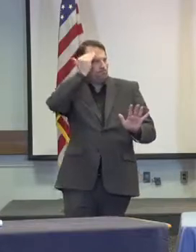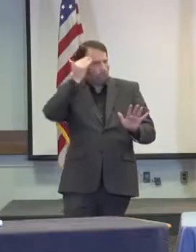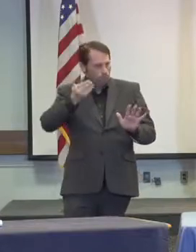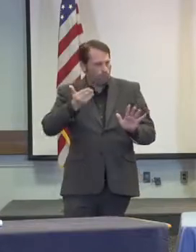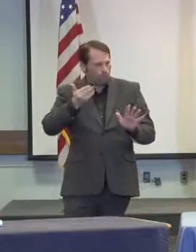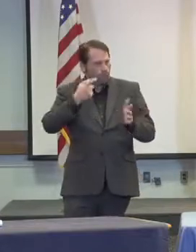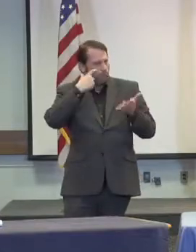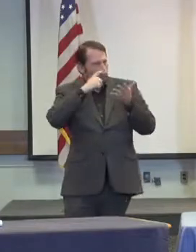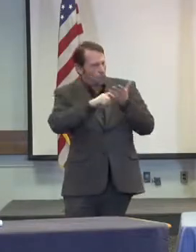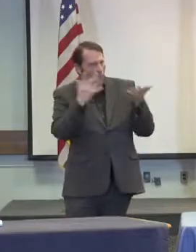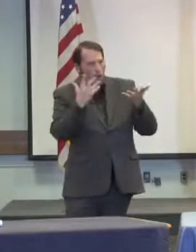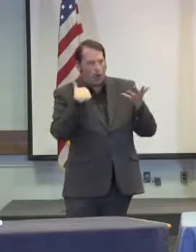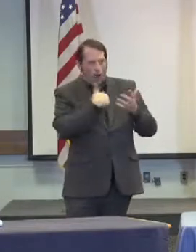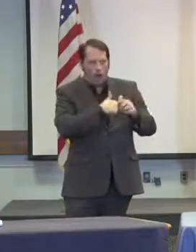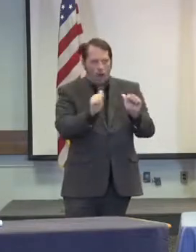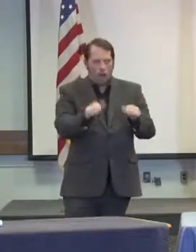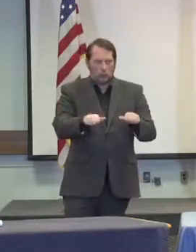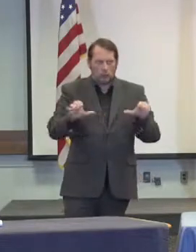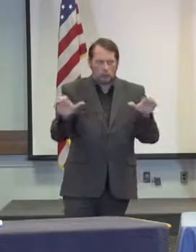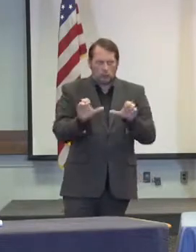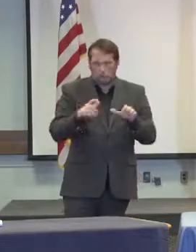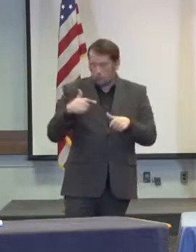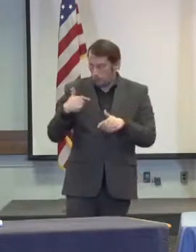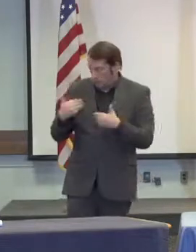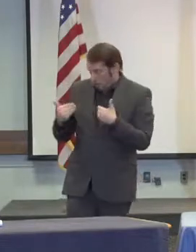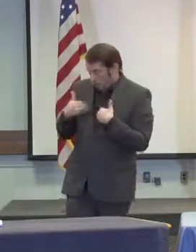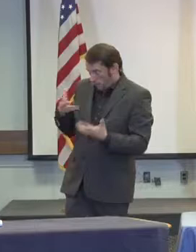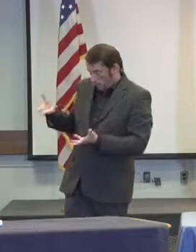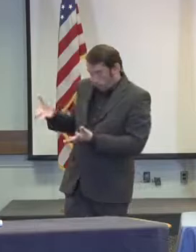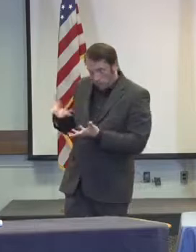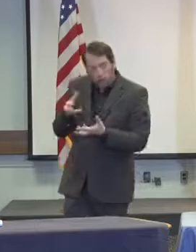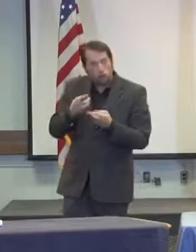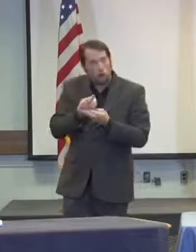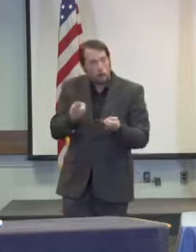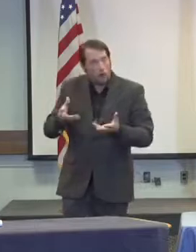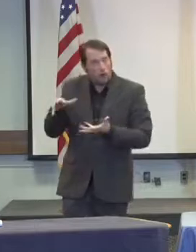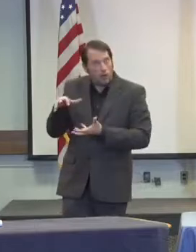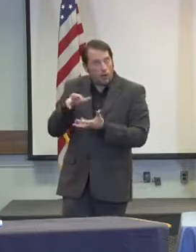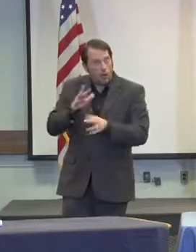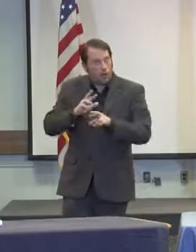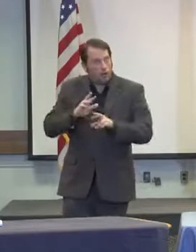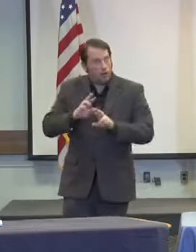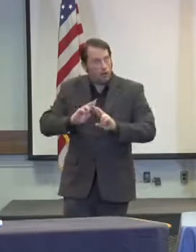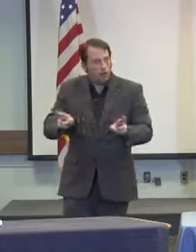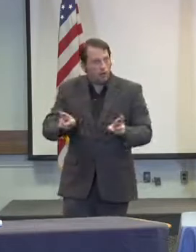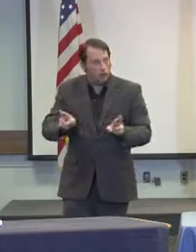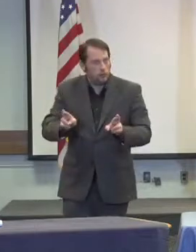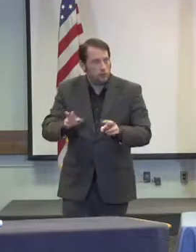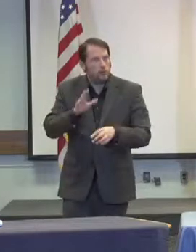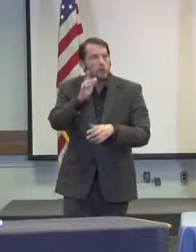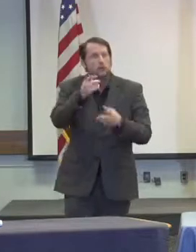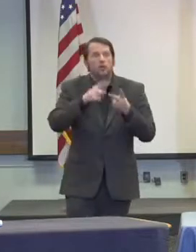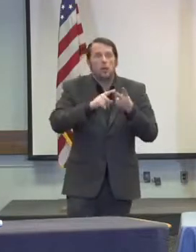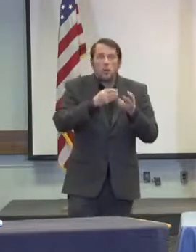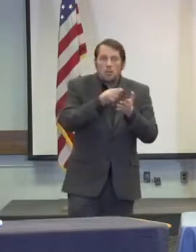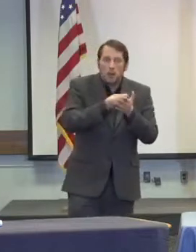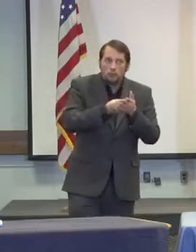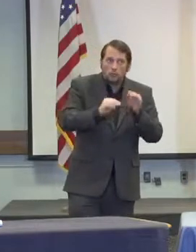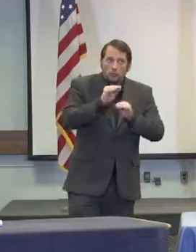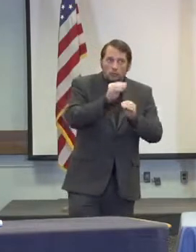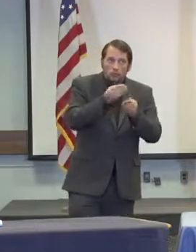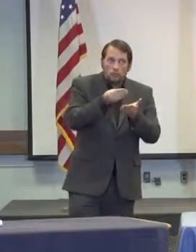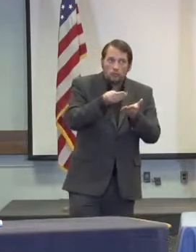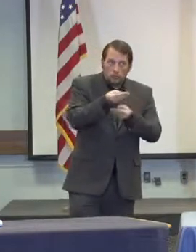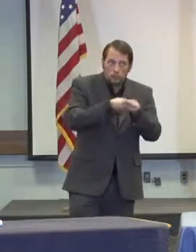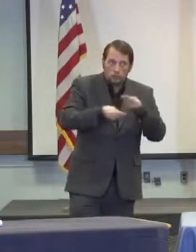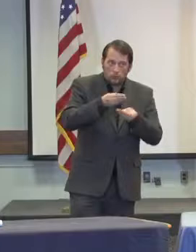those resources to bear. We are redoing the budget a little bit. This is, as I said before, this is not the end of the world. The